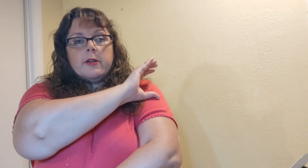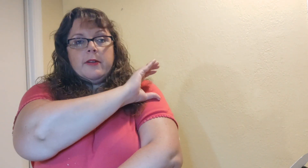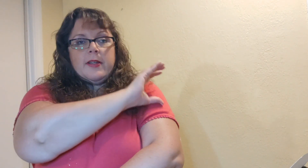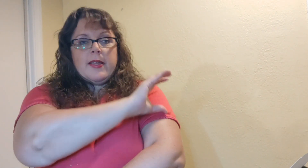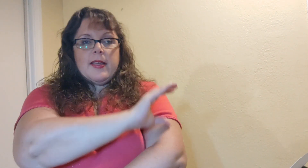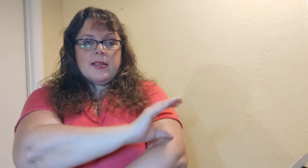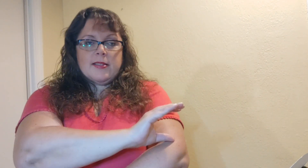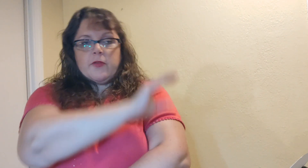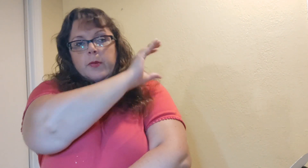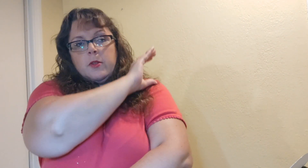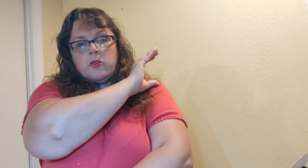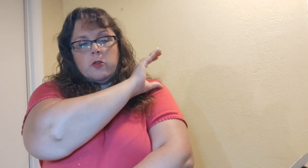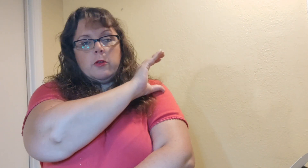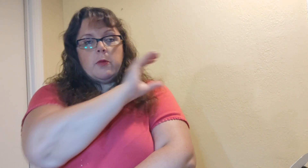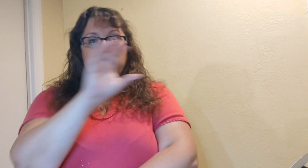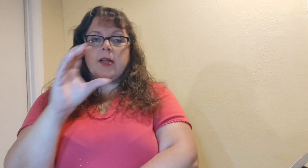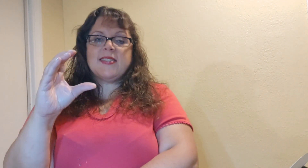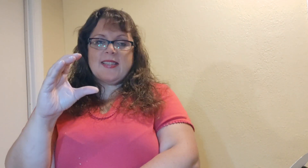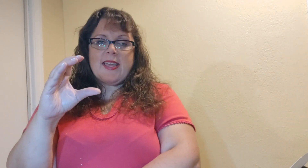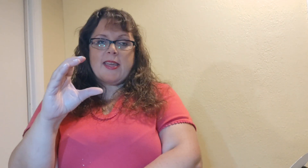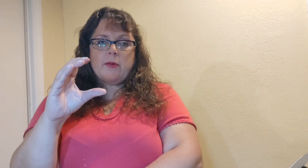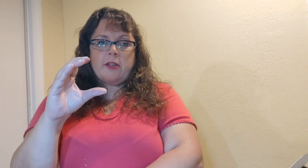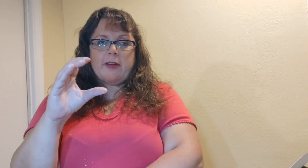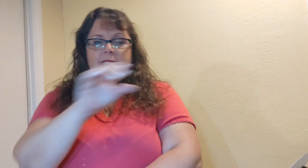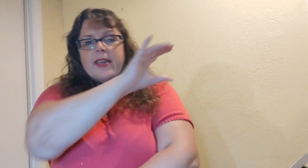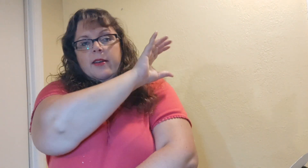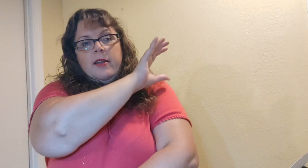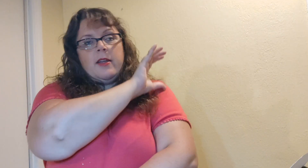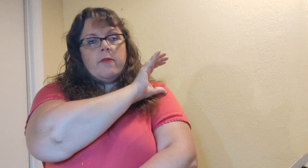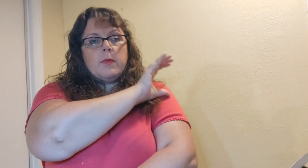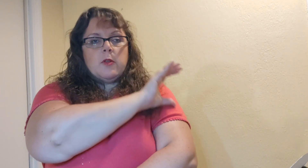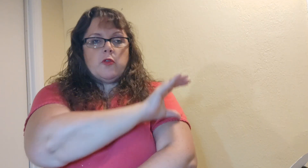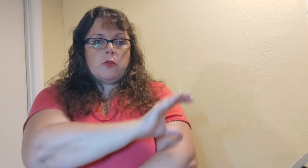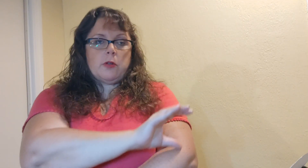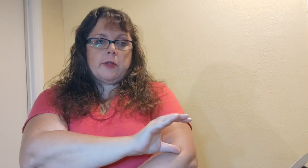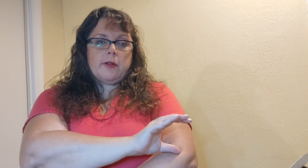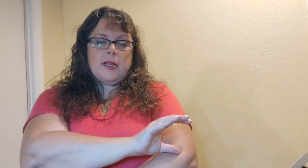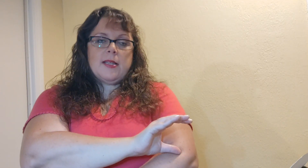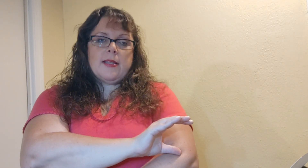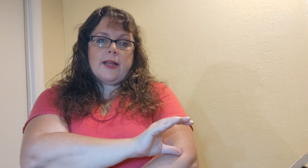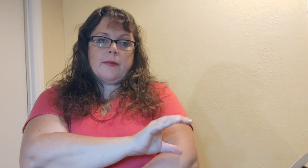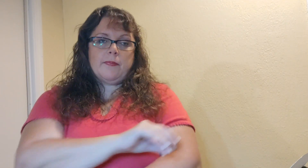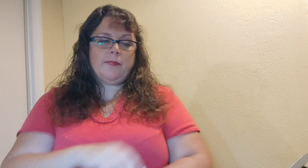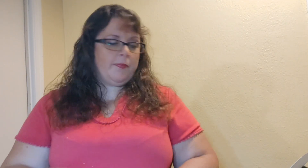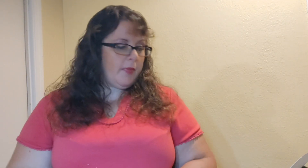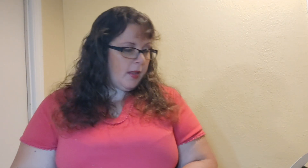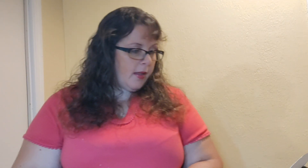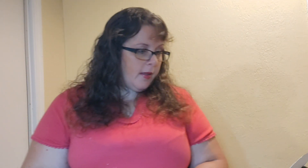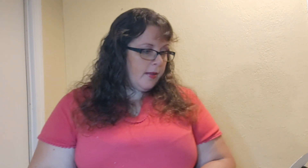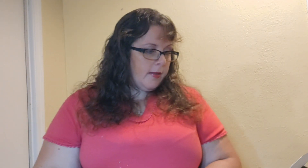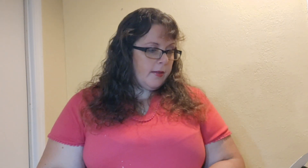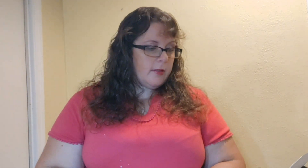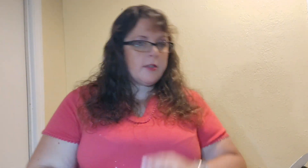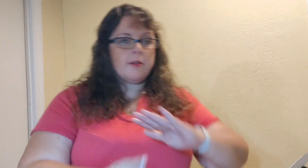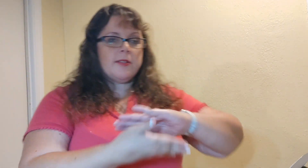computer is from the shoulder, C with your right hand, from the shoulder and down. So it's